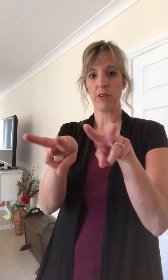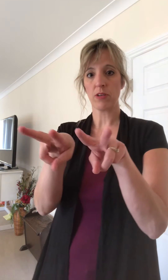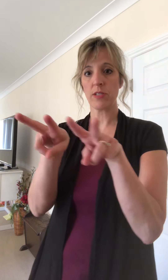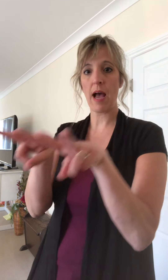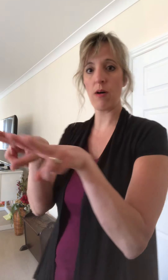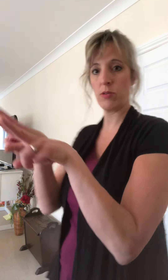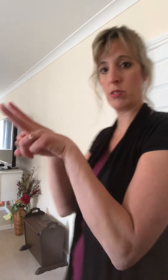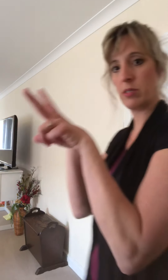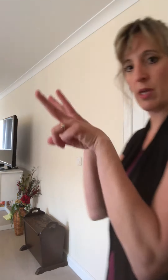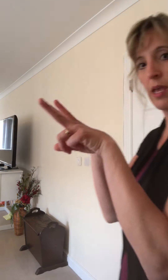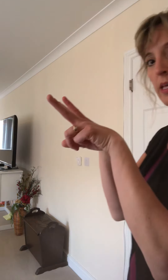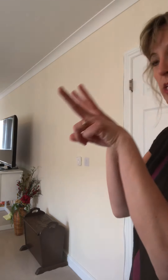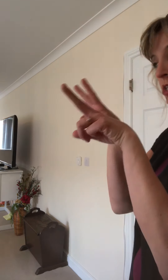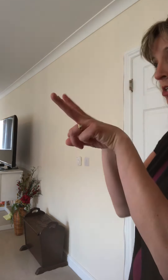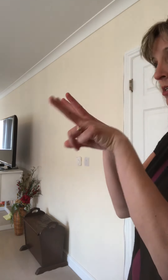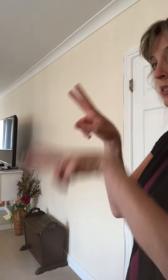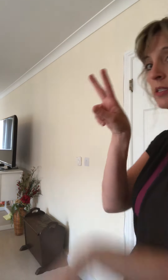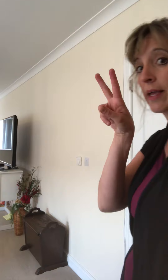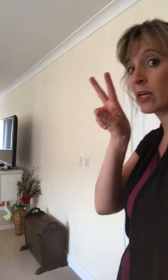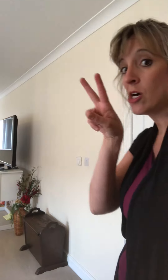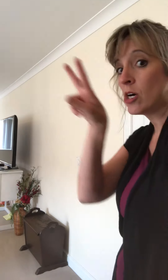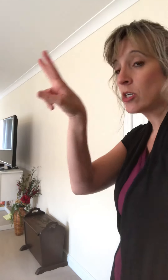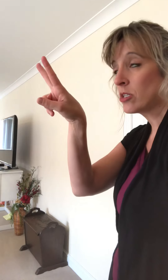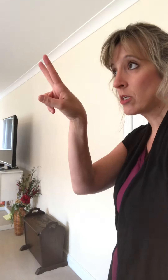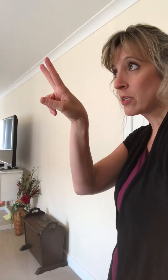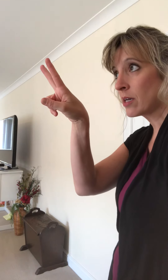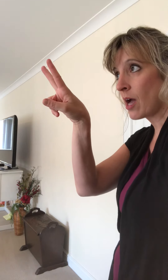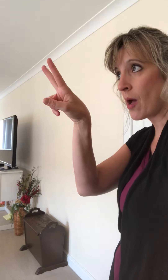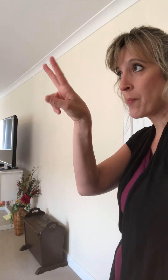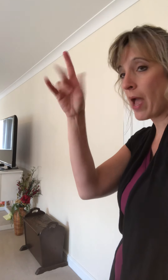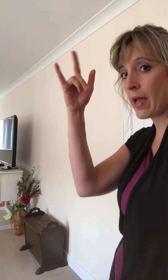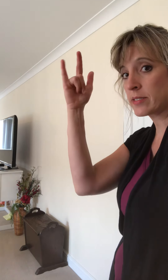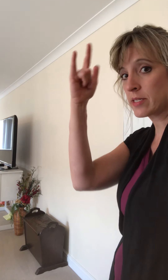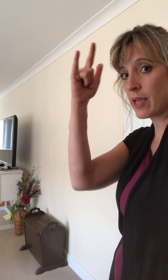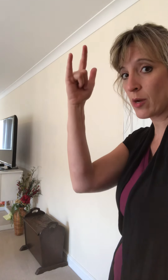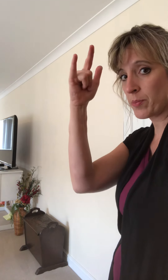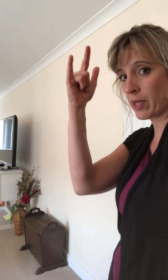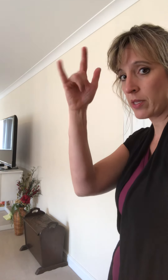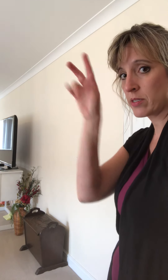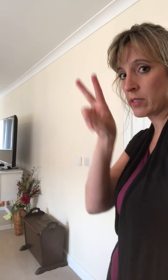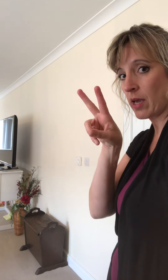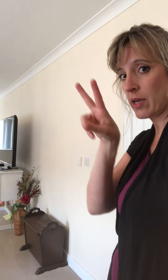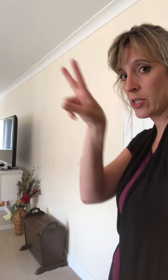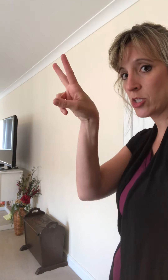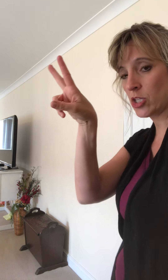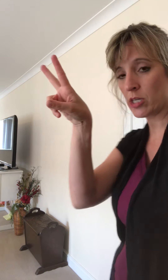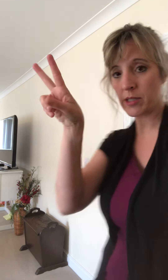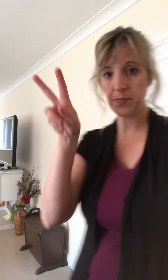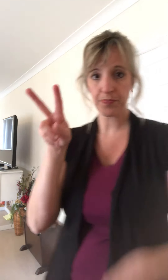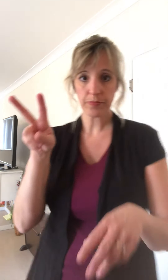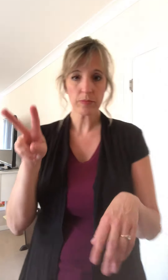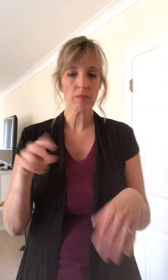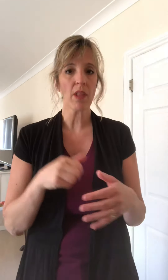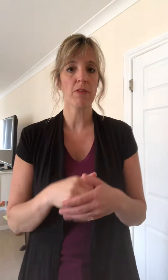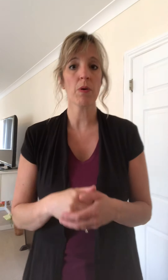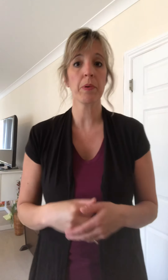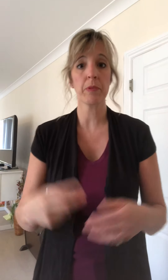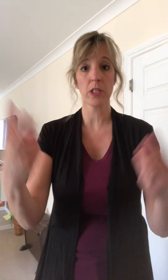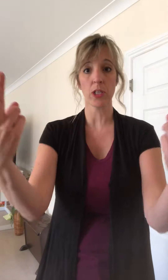fingers out, okay? Look, like look up at the airplane, okay? Look. If you want people to look